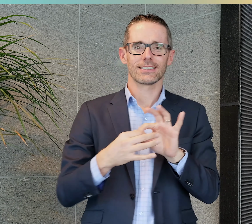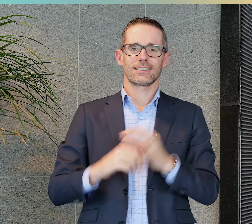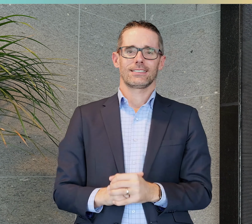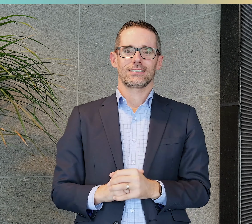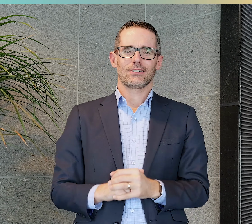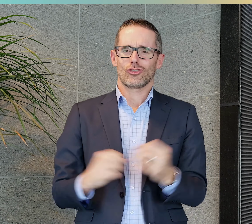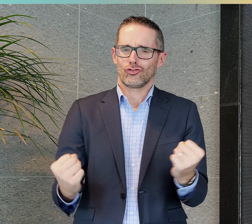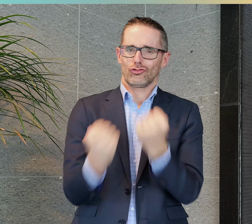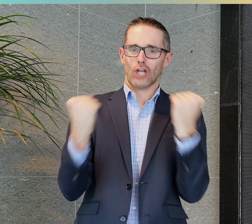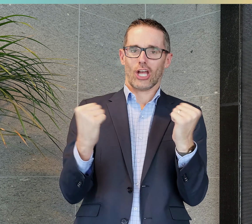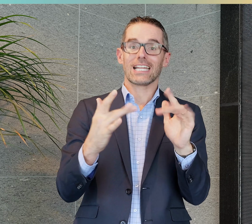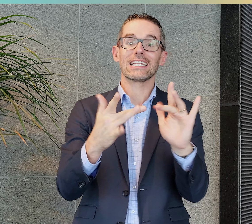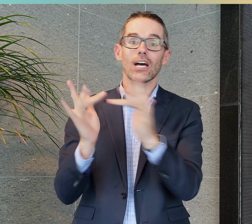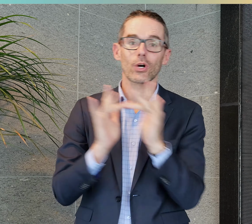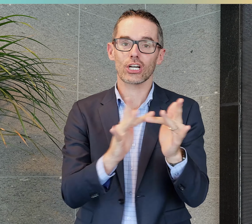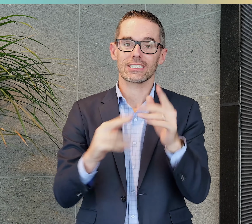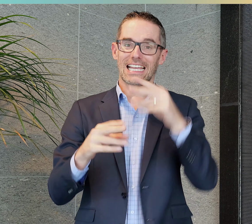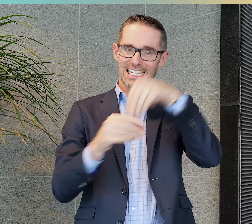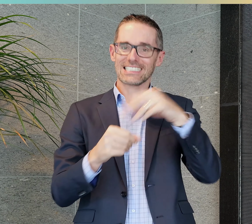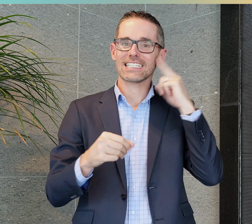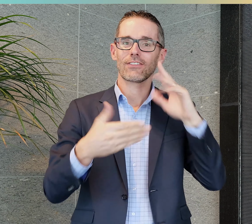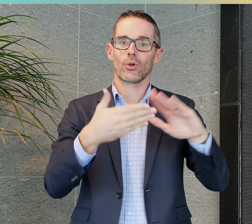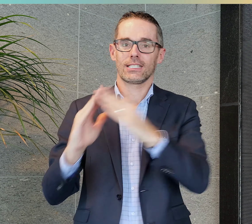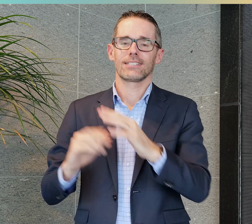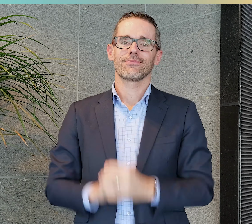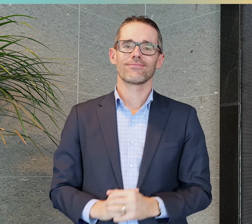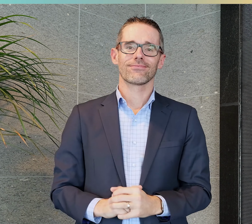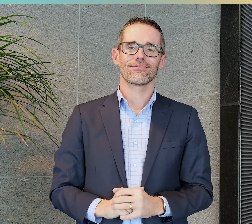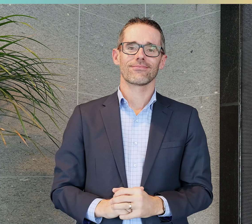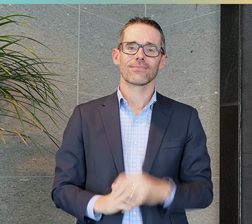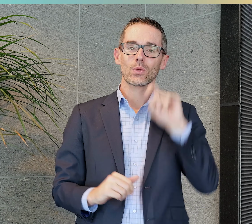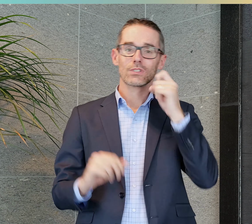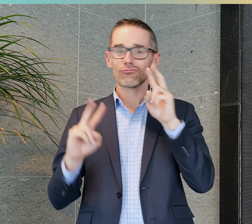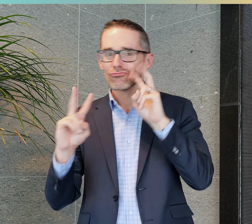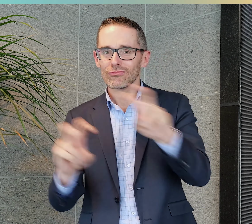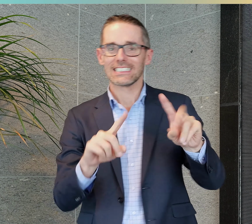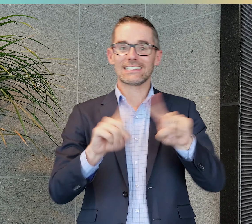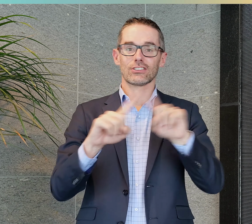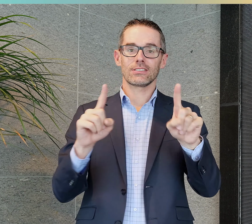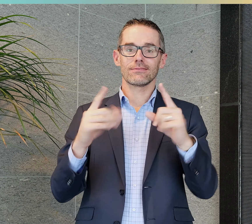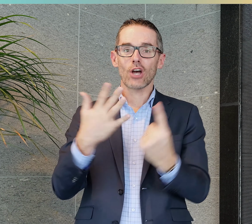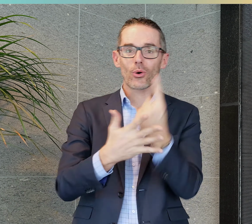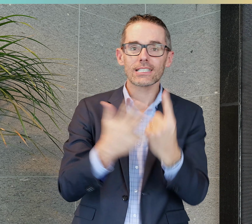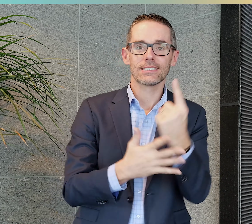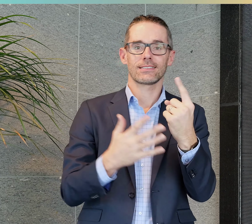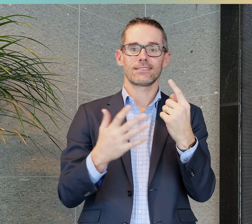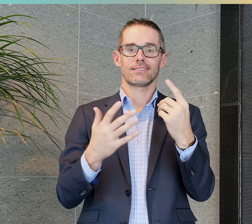to create stronger networks within the deaf community. We'll be exploring different opportunities